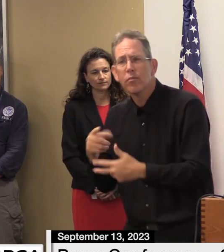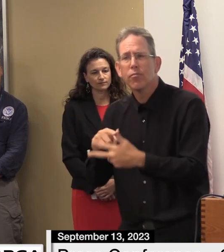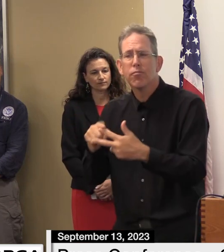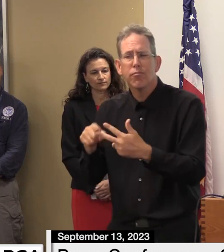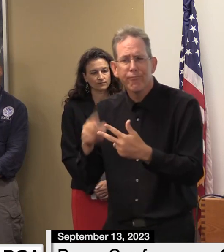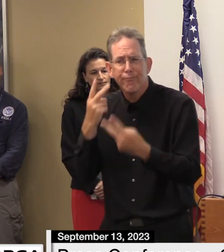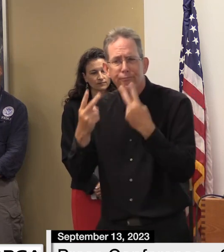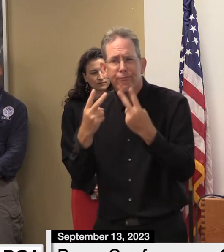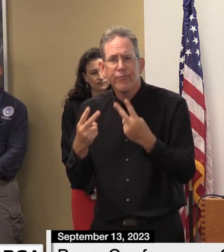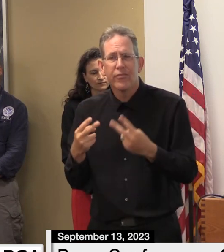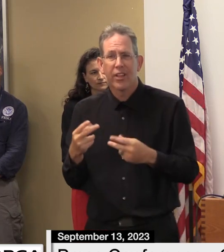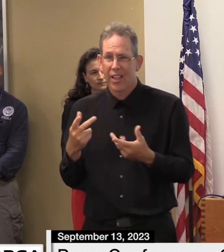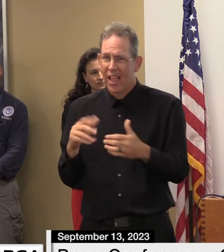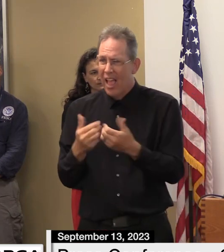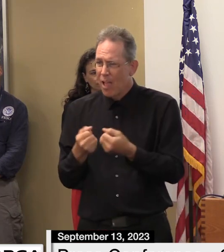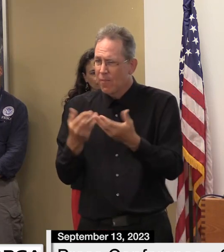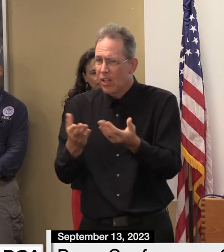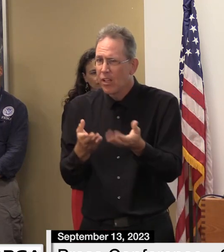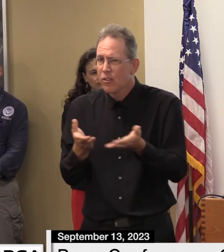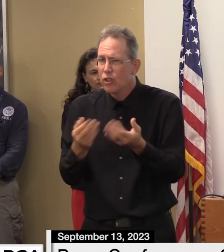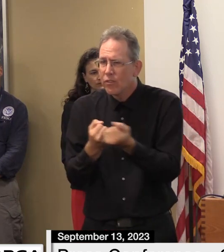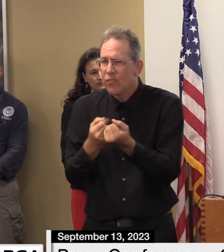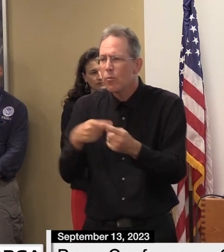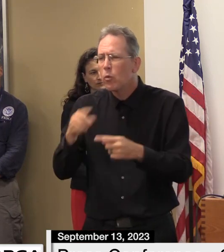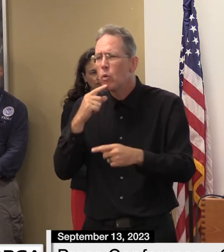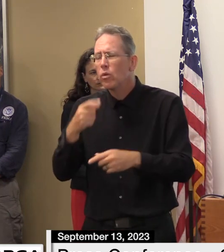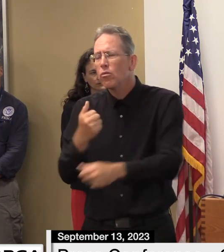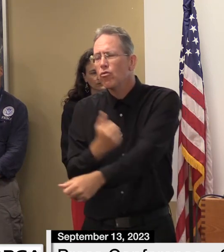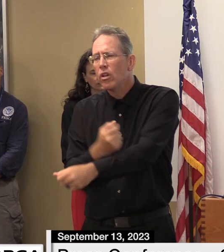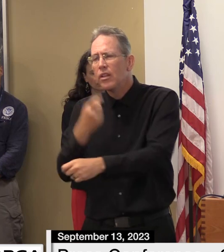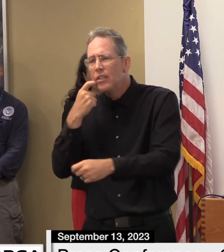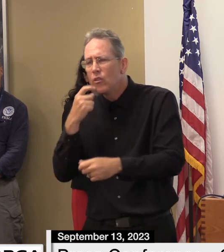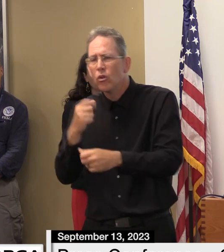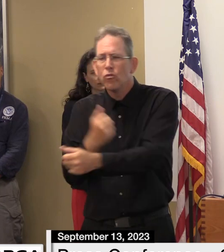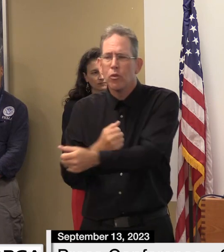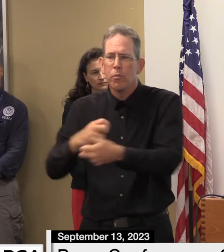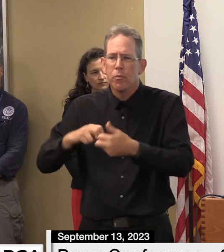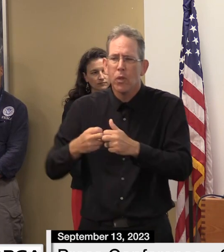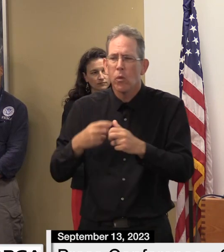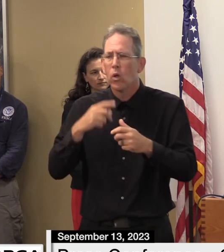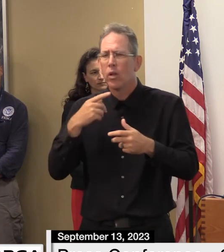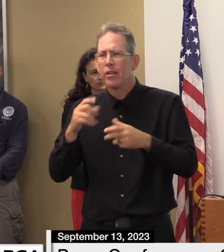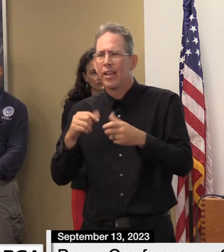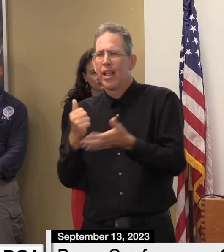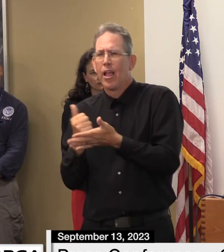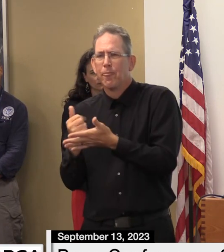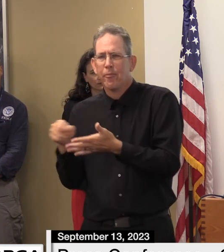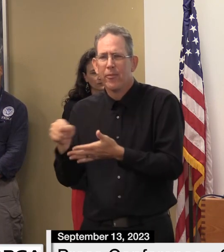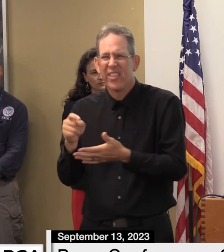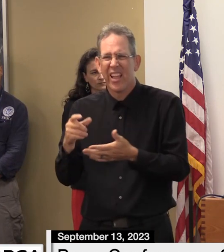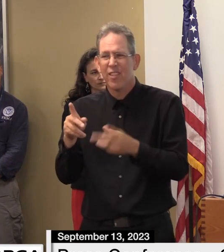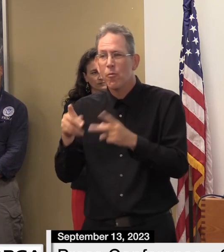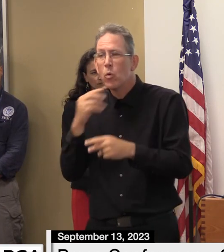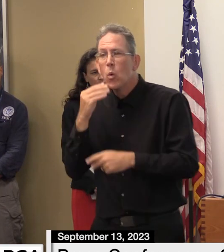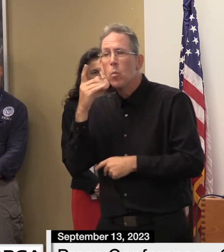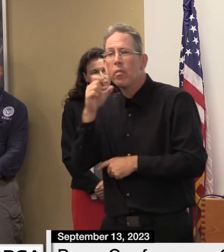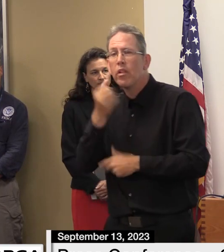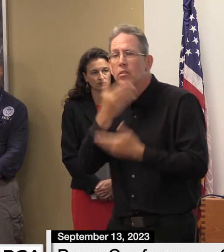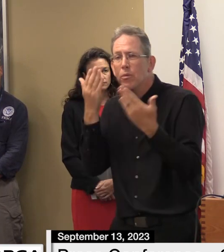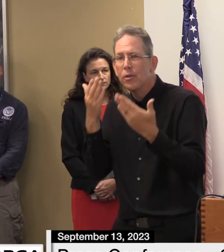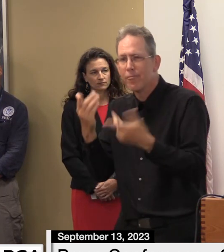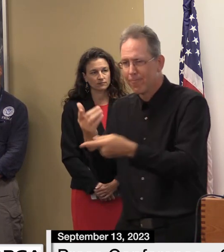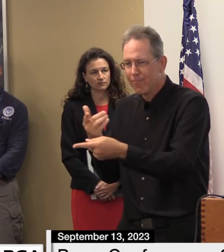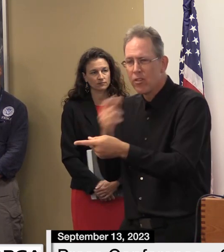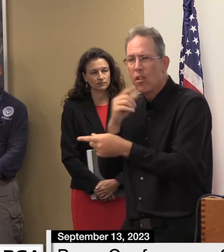effectively mental health and substance use disorder treatment, and that one of the main drivers of homelessness are a low vacancy rate and a